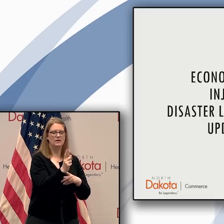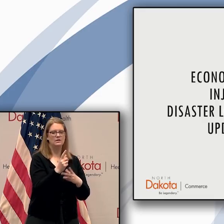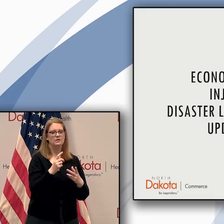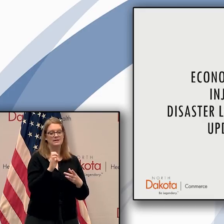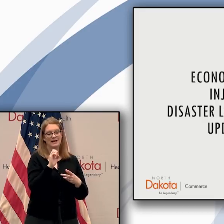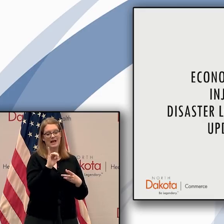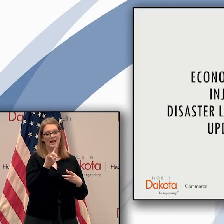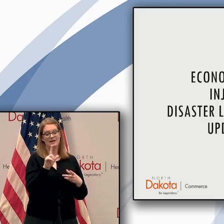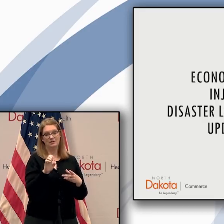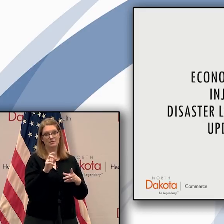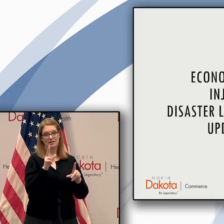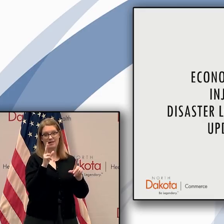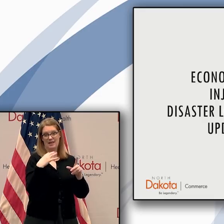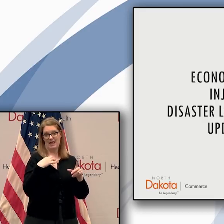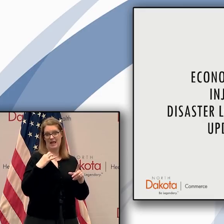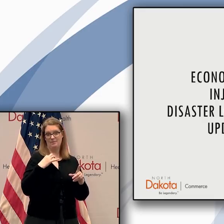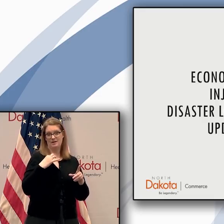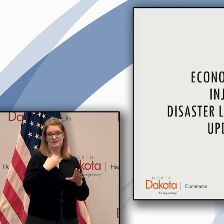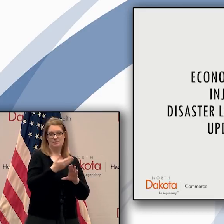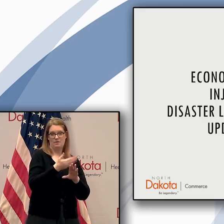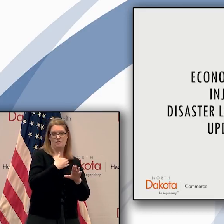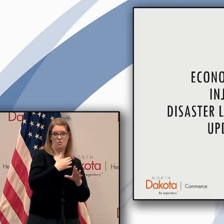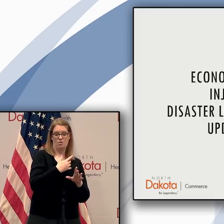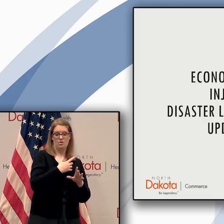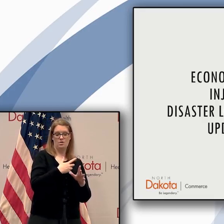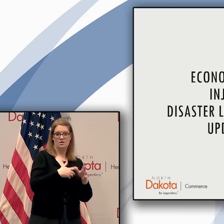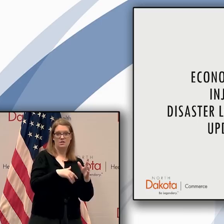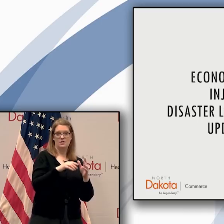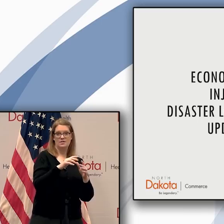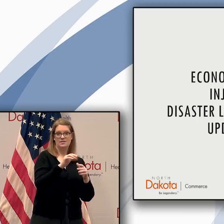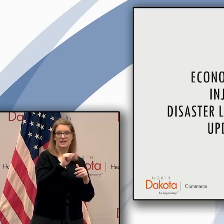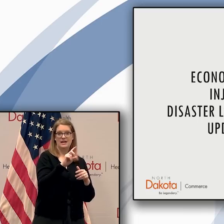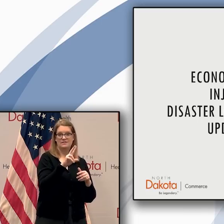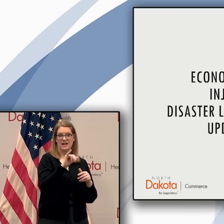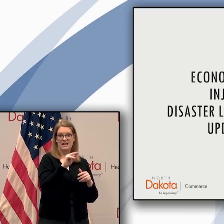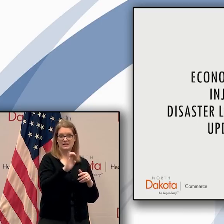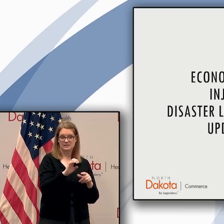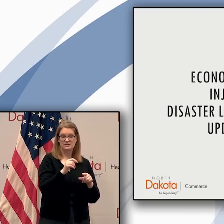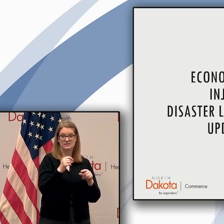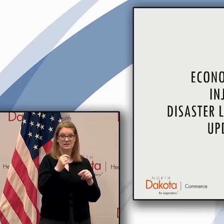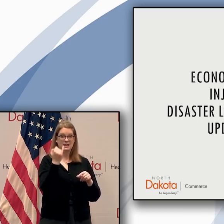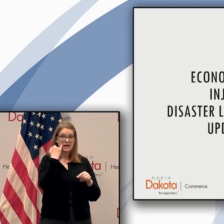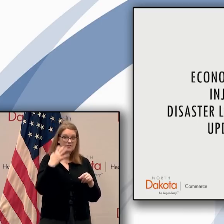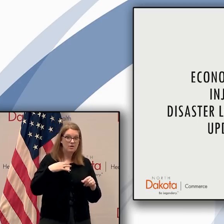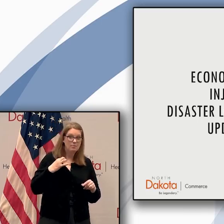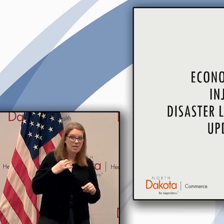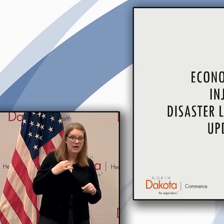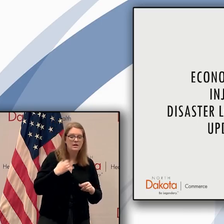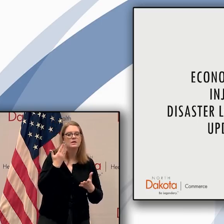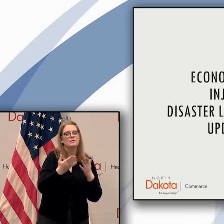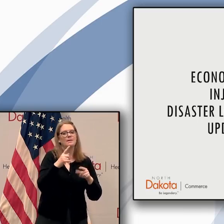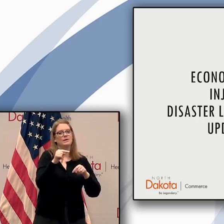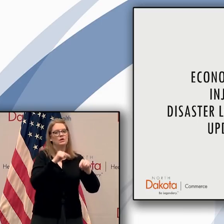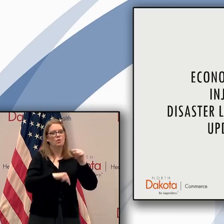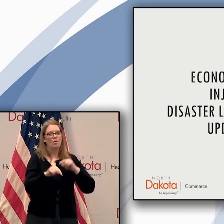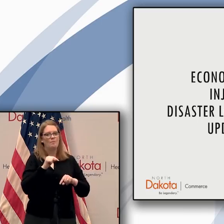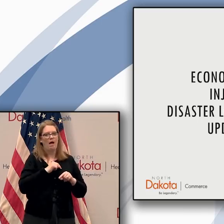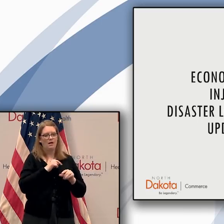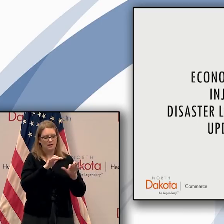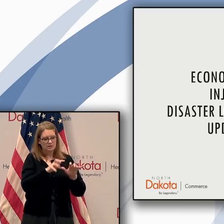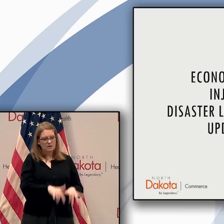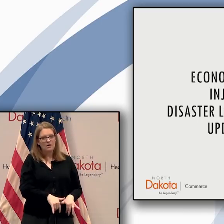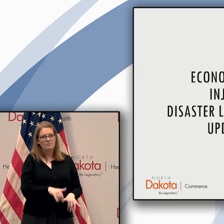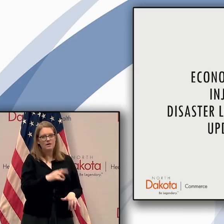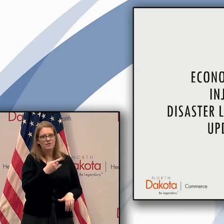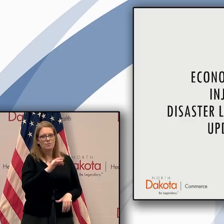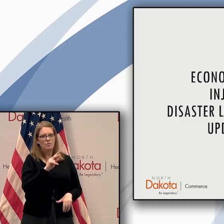EIDL applicants who applied before the advance was added may need to go back to the portal to complete their application.